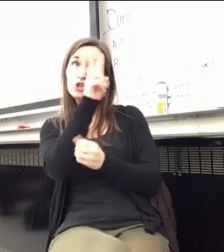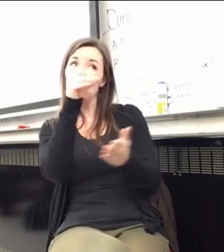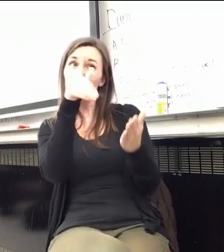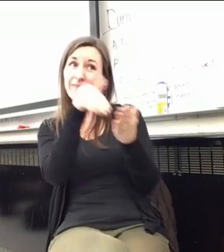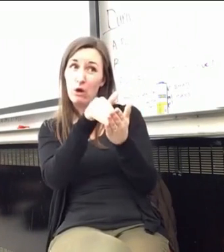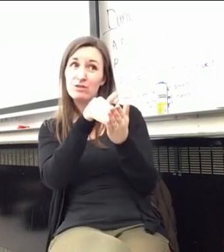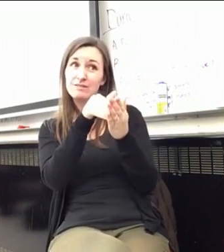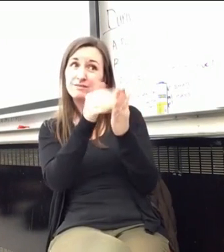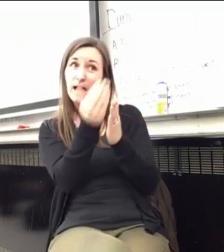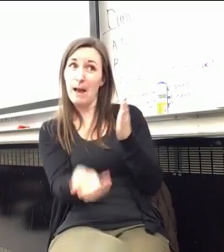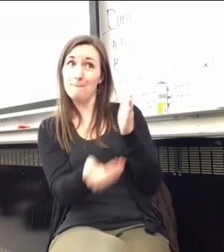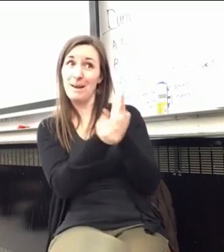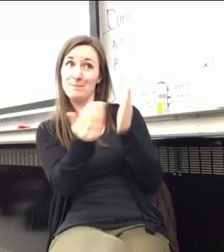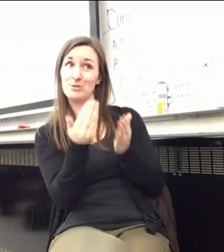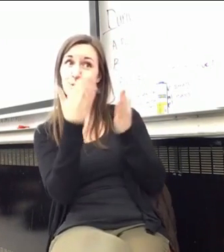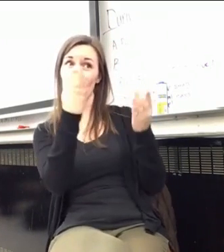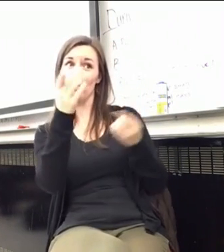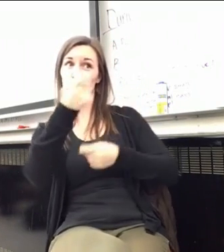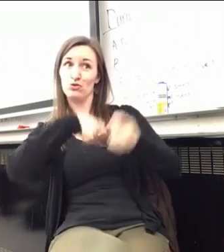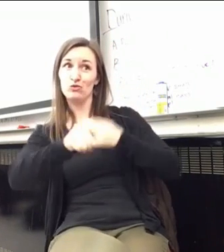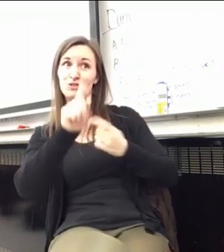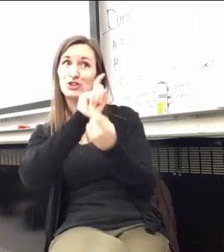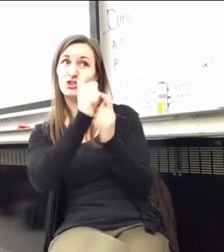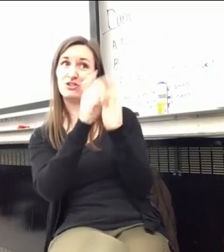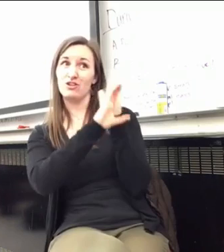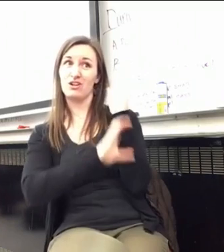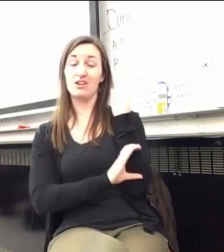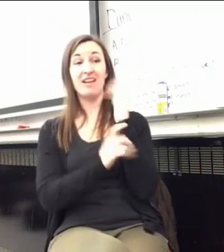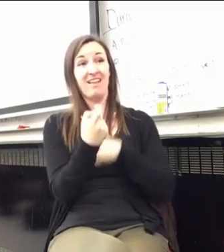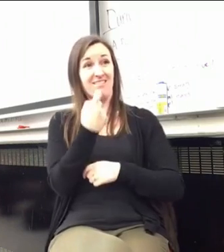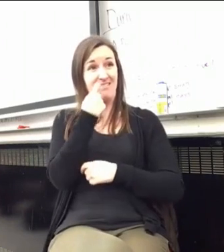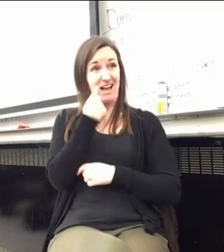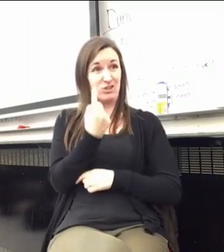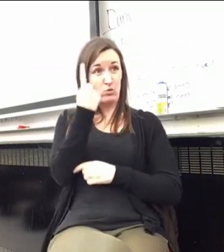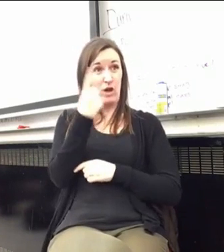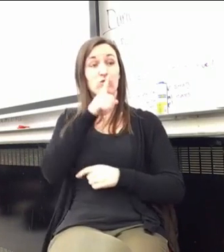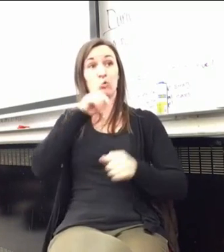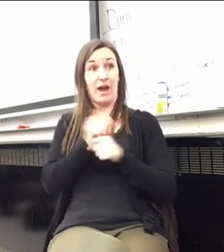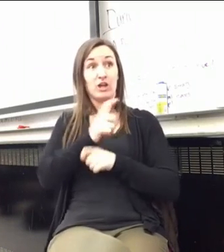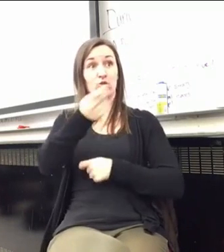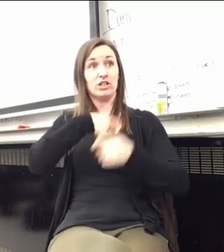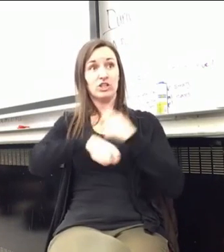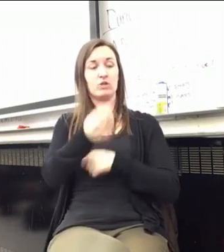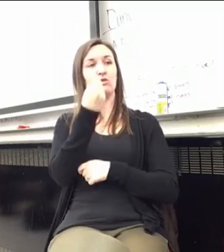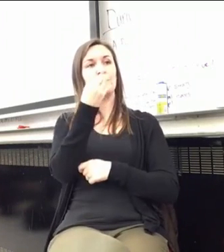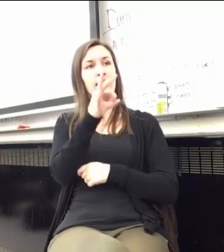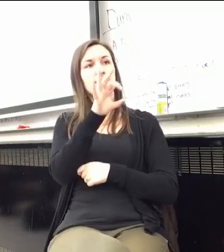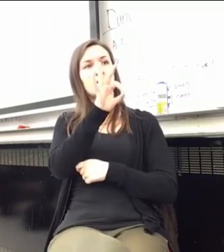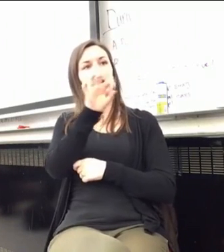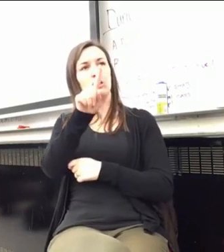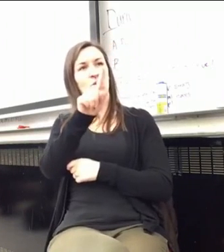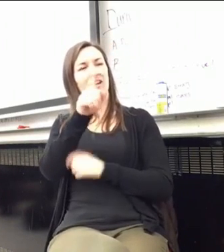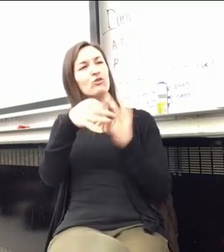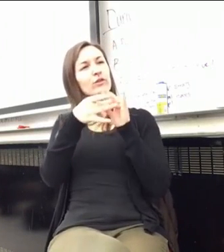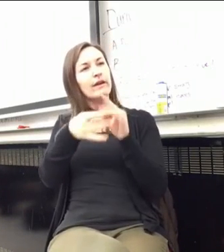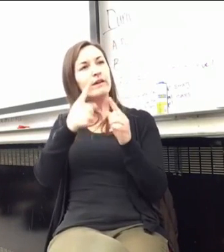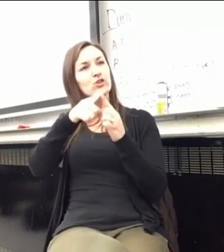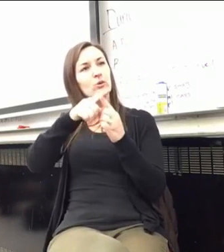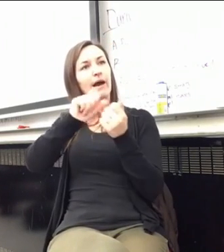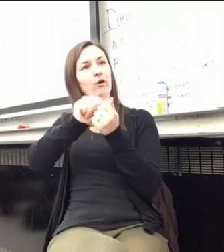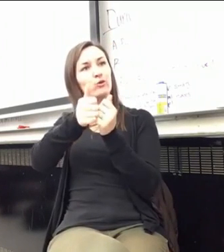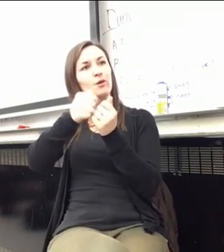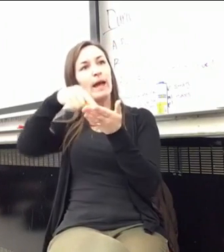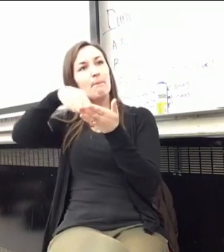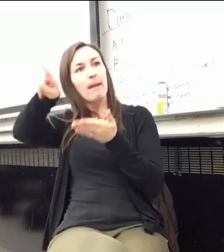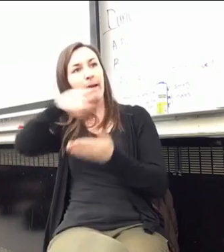change the U.S. Constitution. The last one to go through was in 1991, which had to do with like the payments of congressional people,